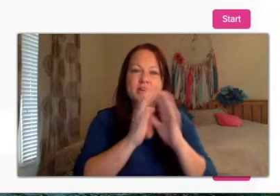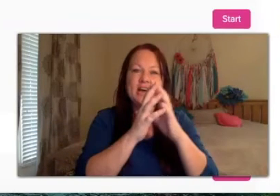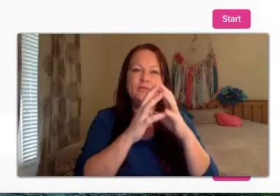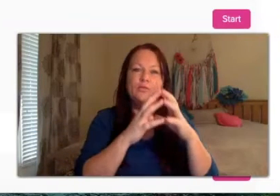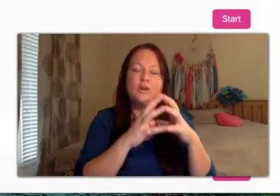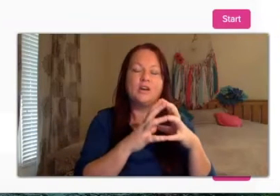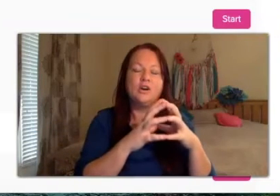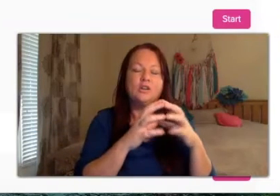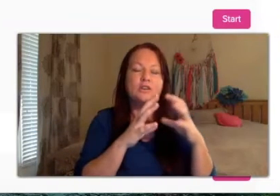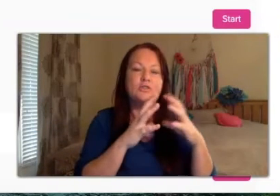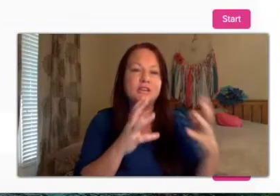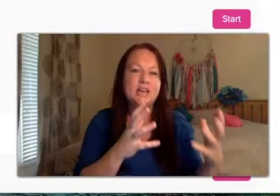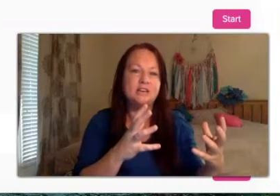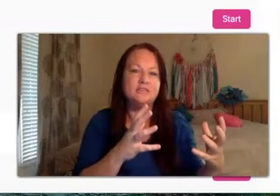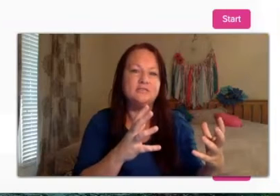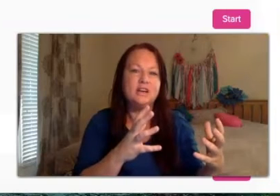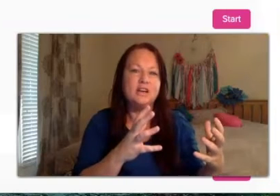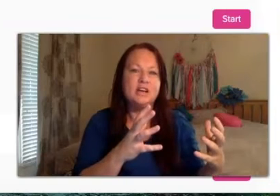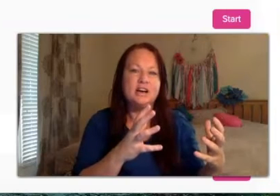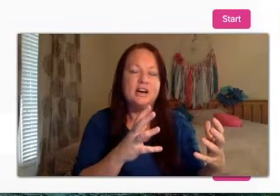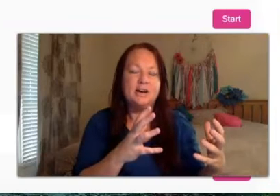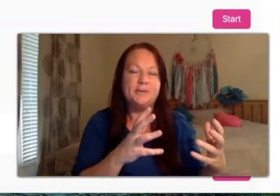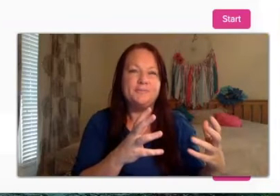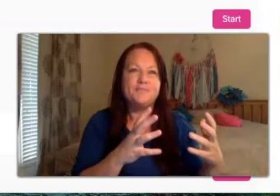it, I'm going to have what I call a creative,